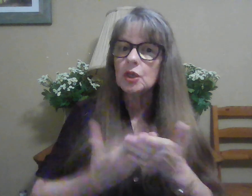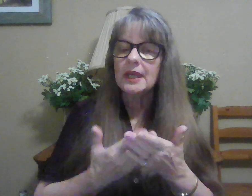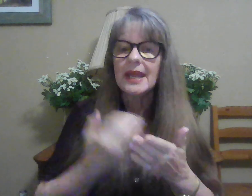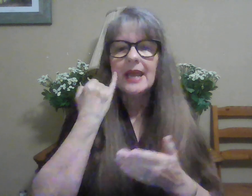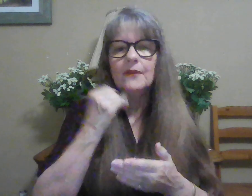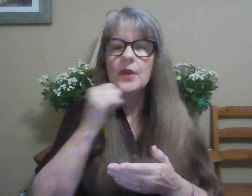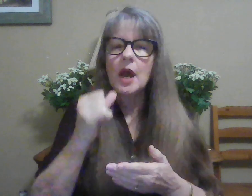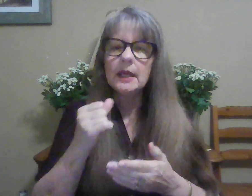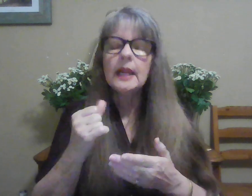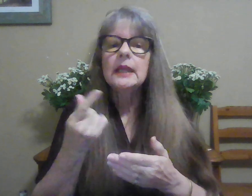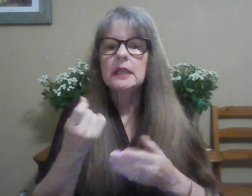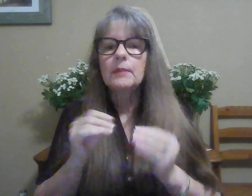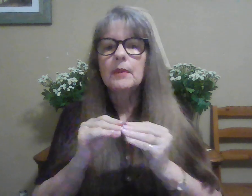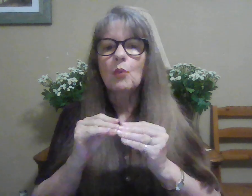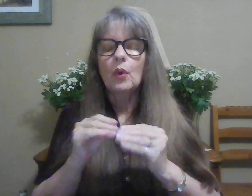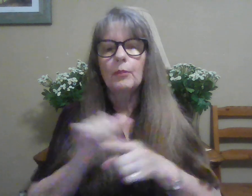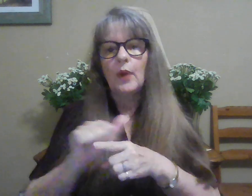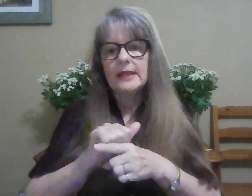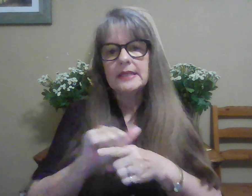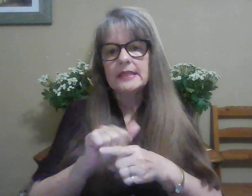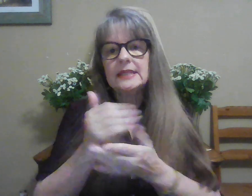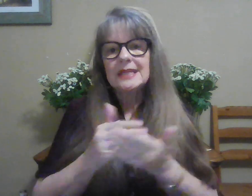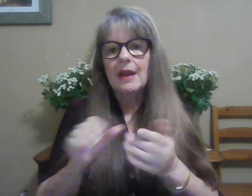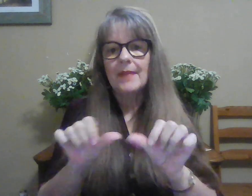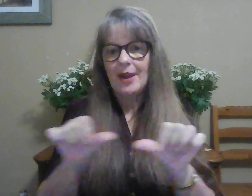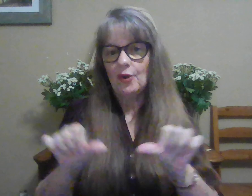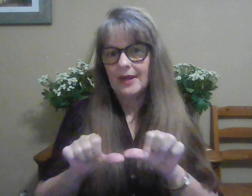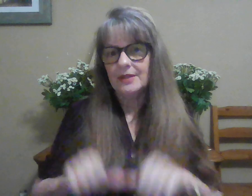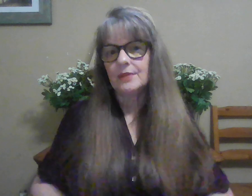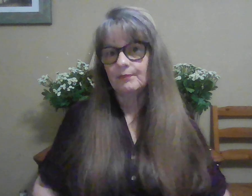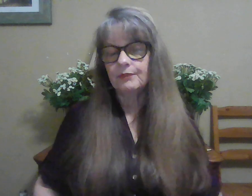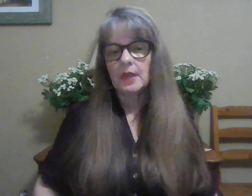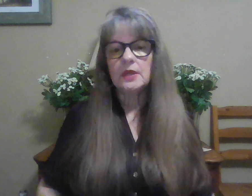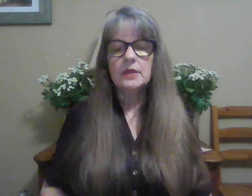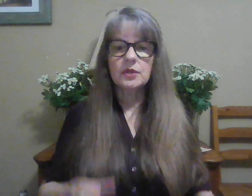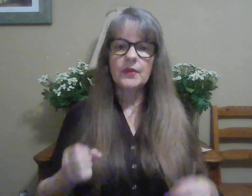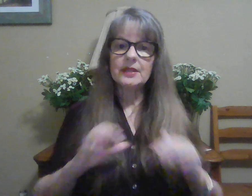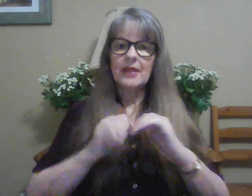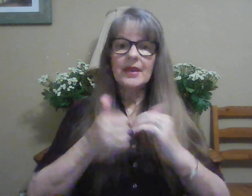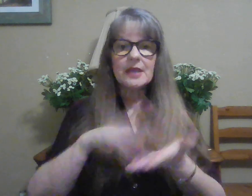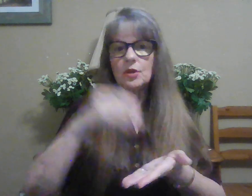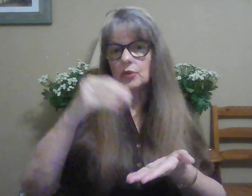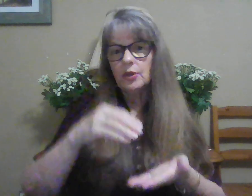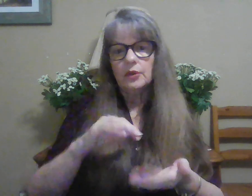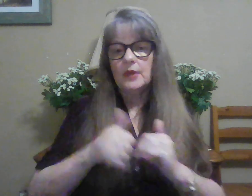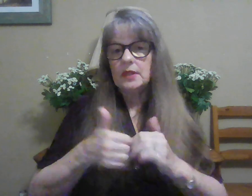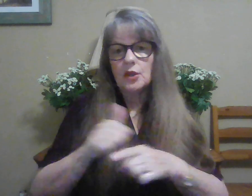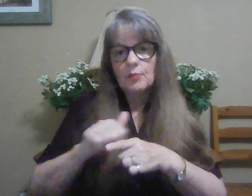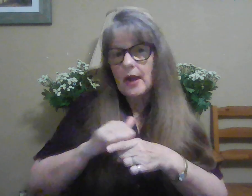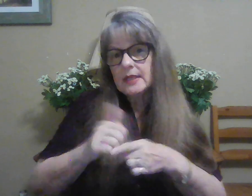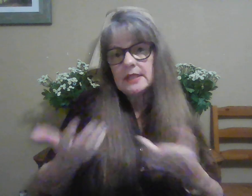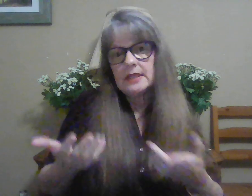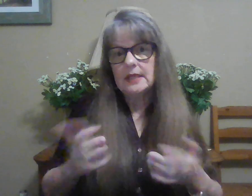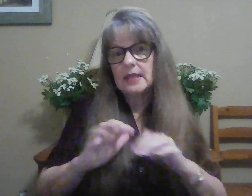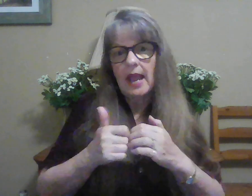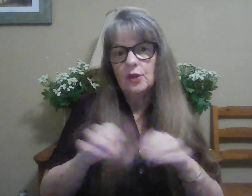good. If not, a little bit more practice in some areas. And so that's how you learn. That's how you practice, and that's how you